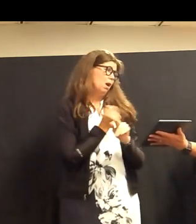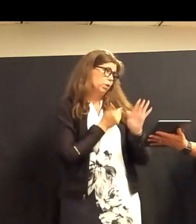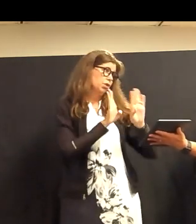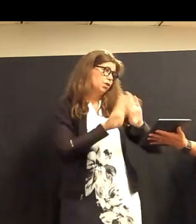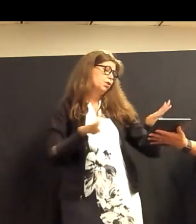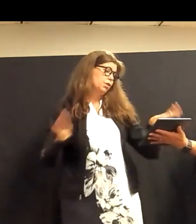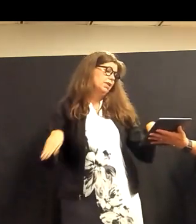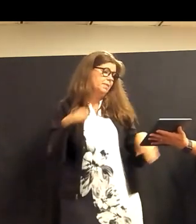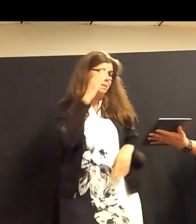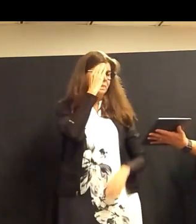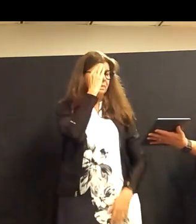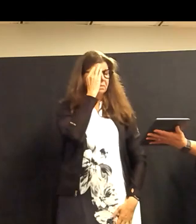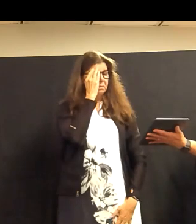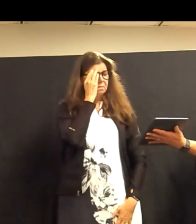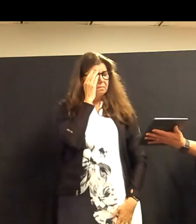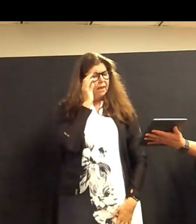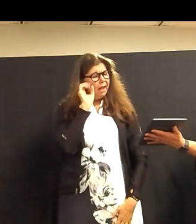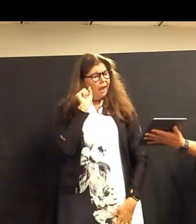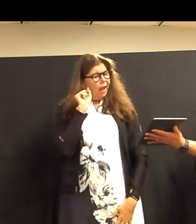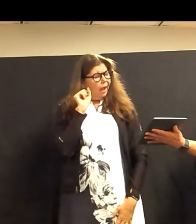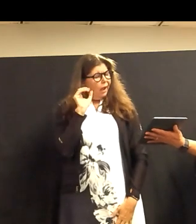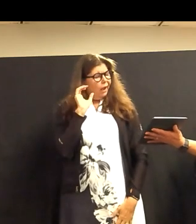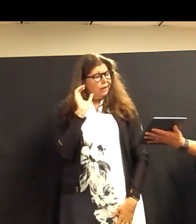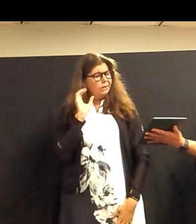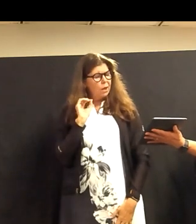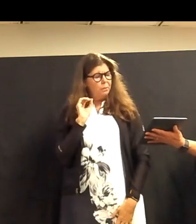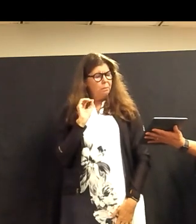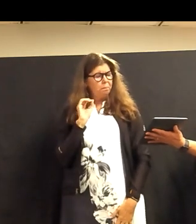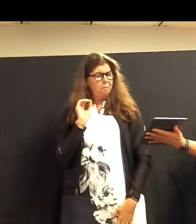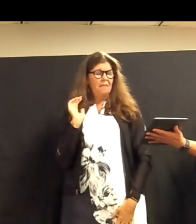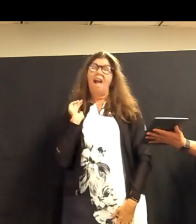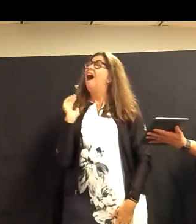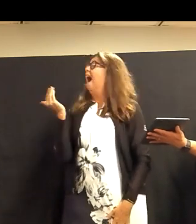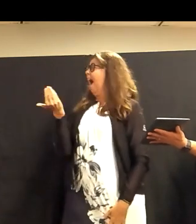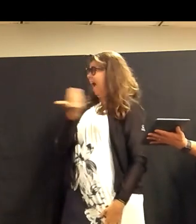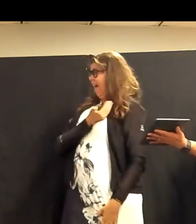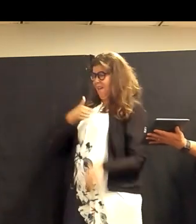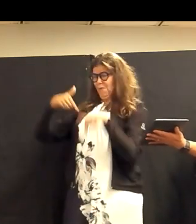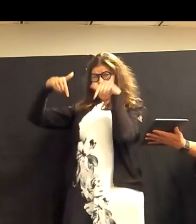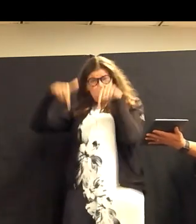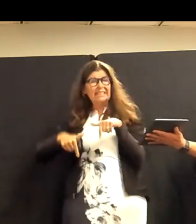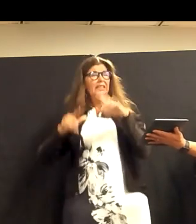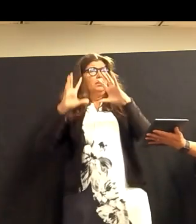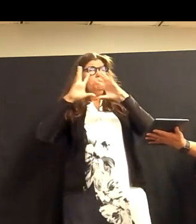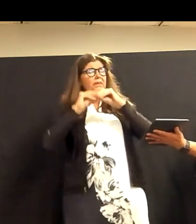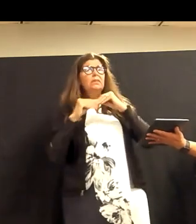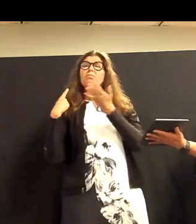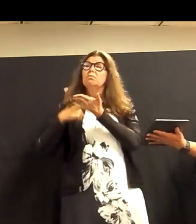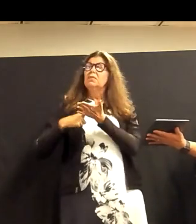thank you for it. But it does also impact our children.